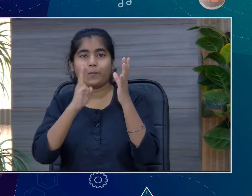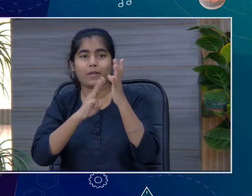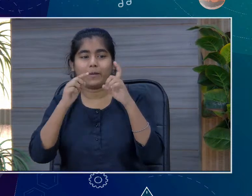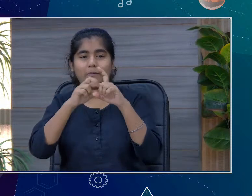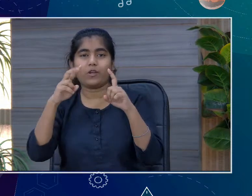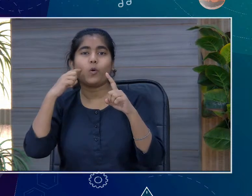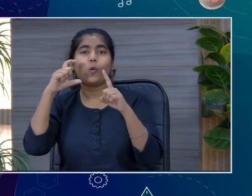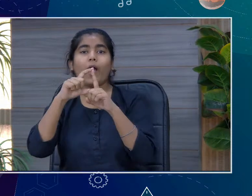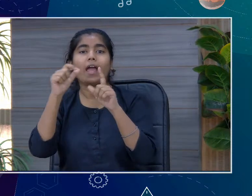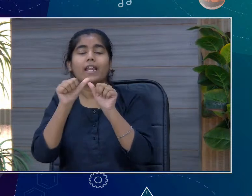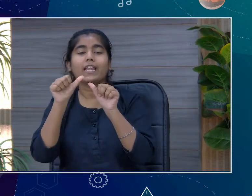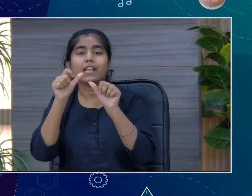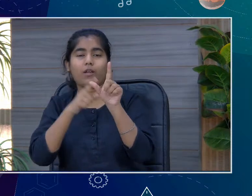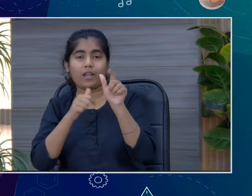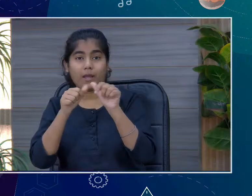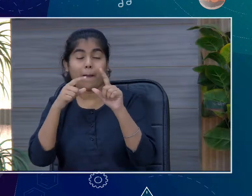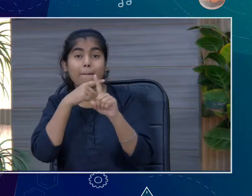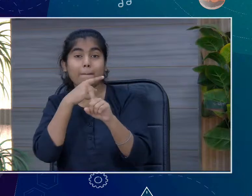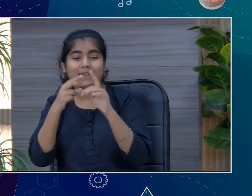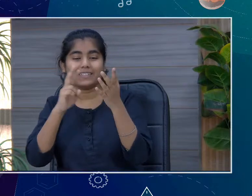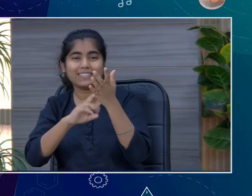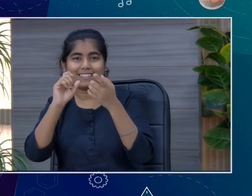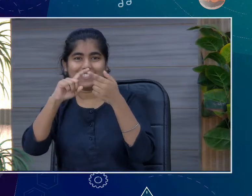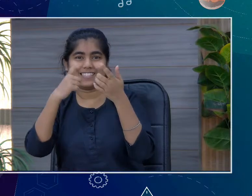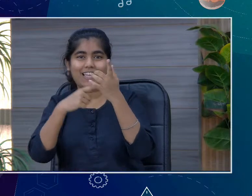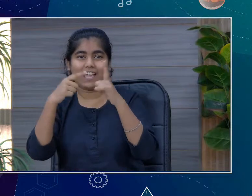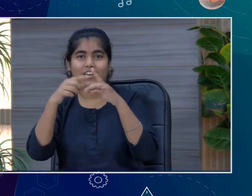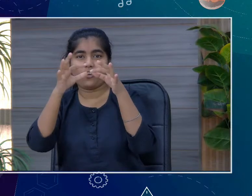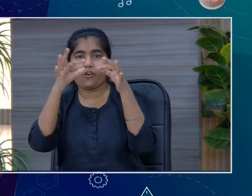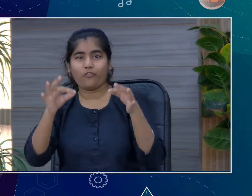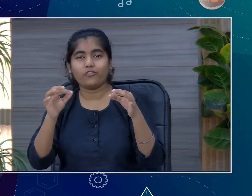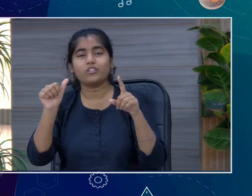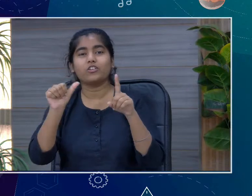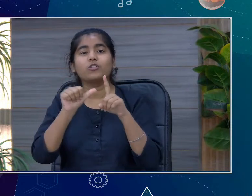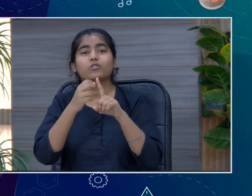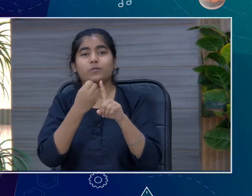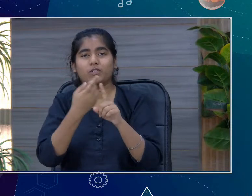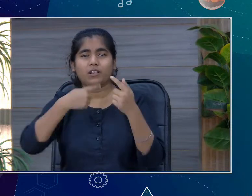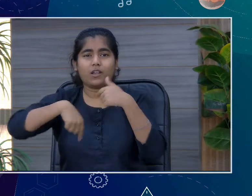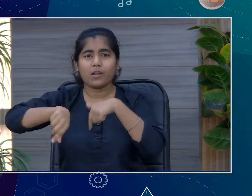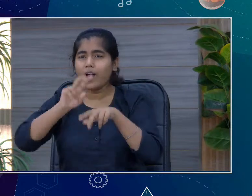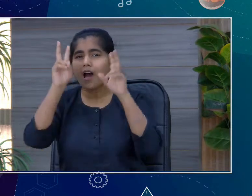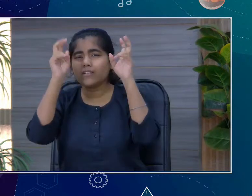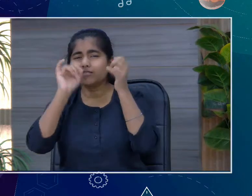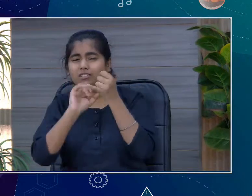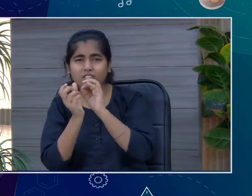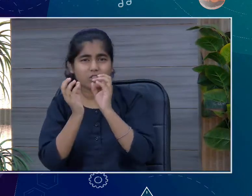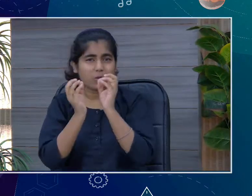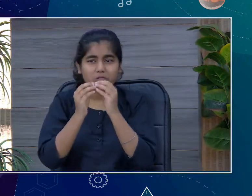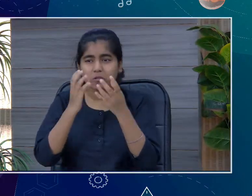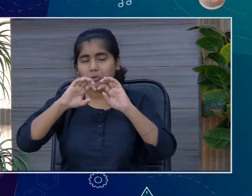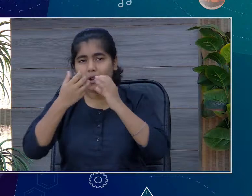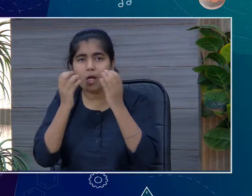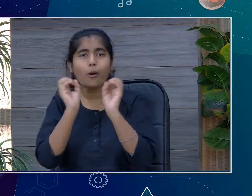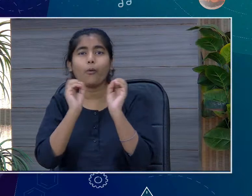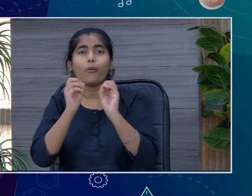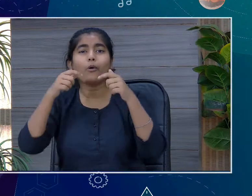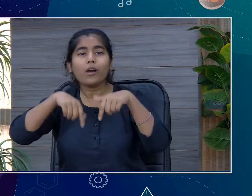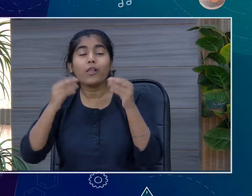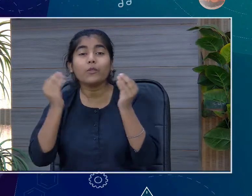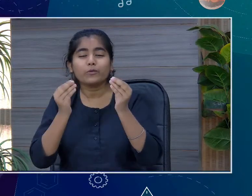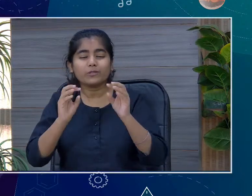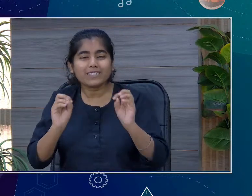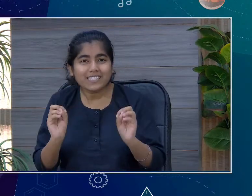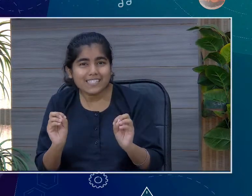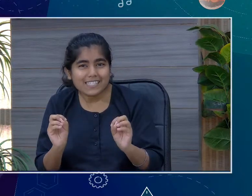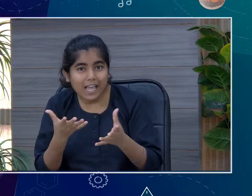official. Today we are going to talk about not the subjects, not the class, and today we are going to talk about some initiatives which has